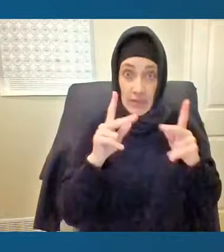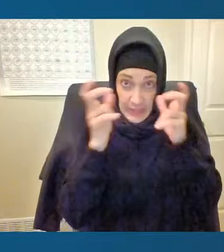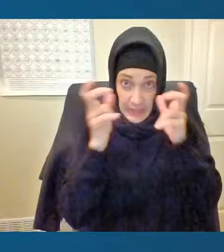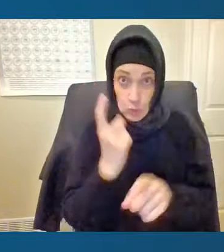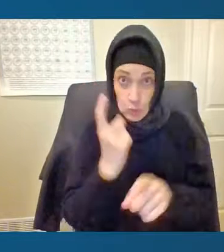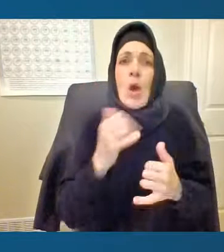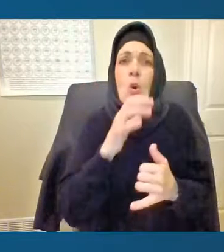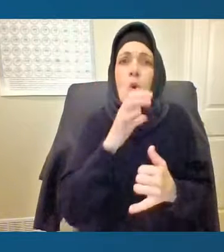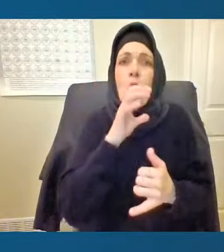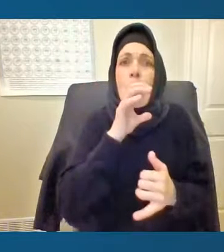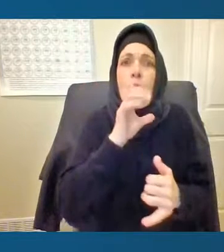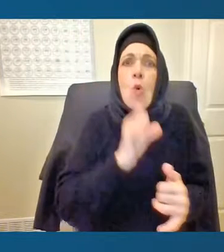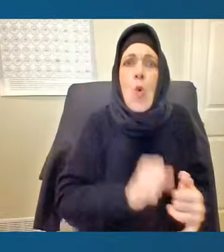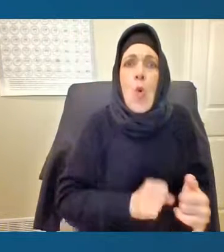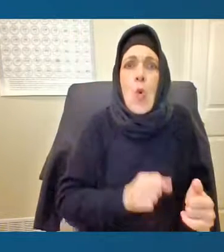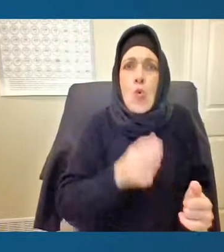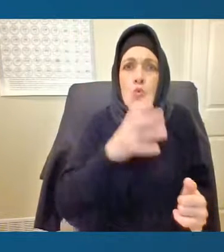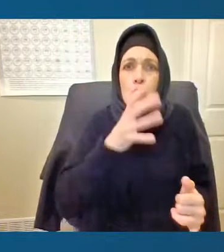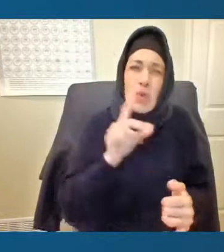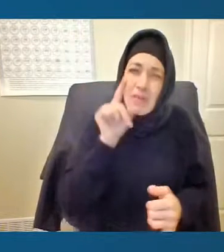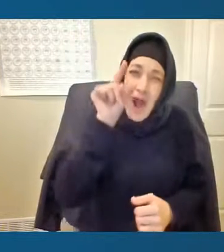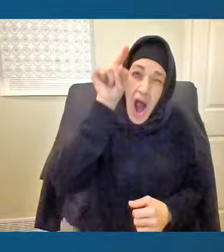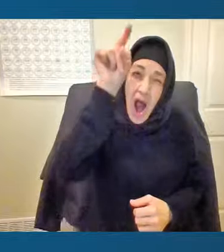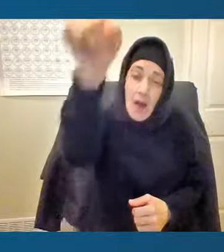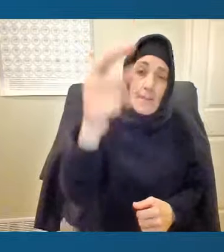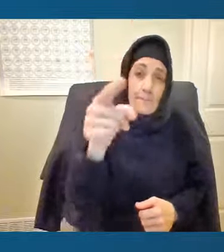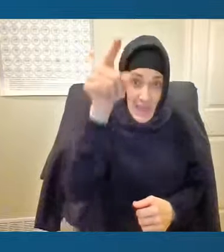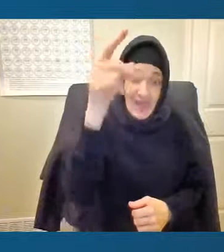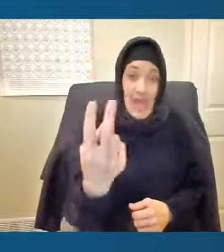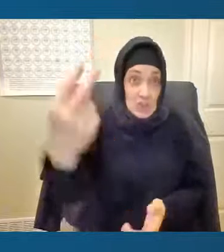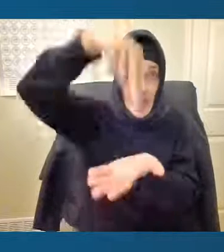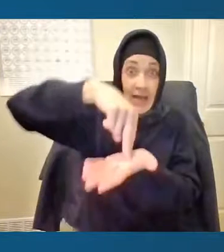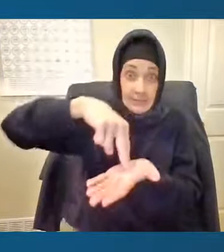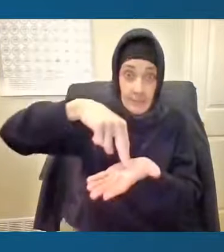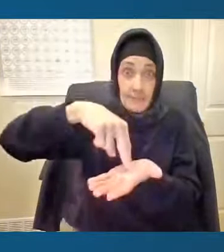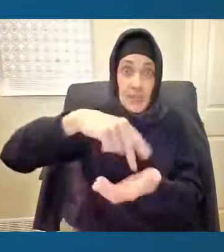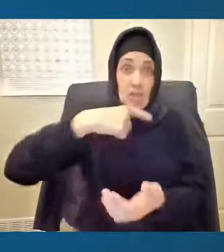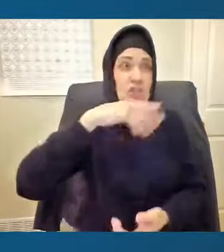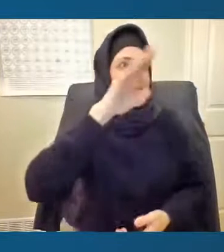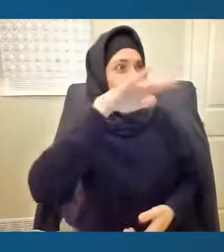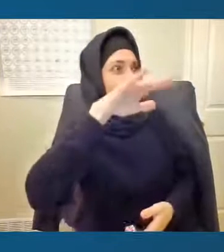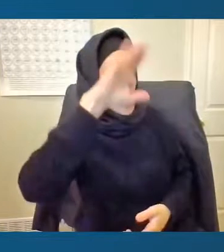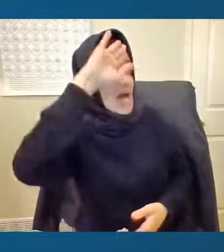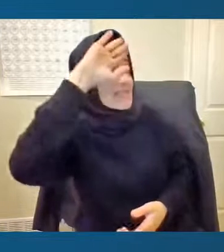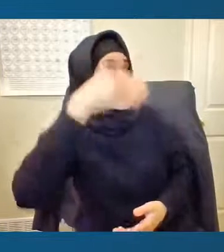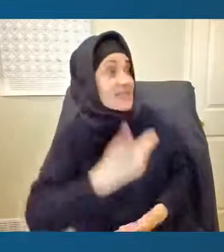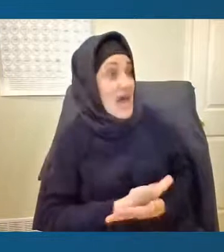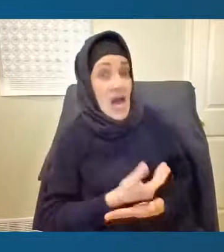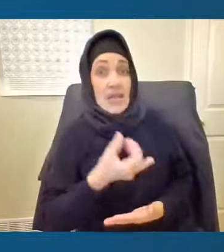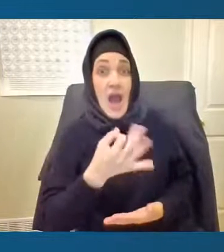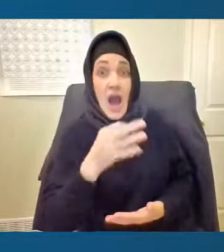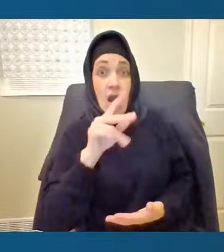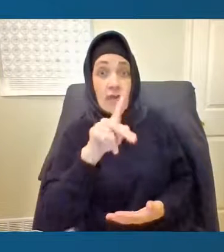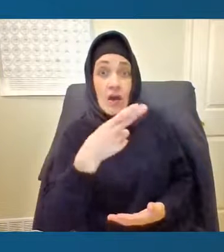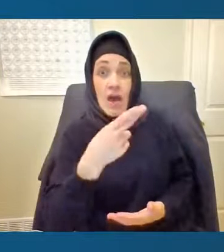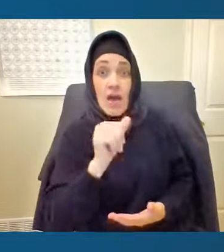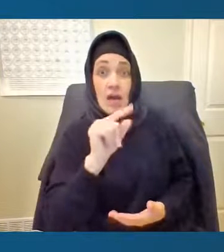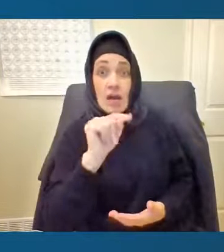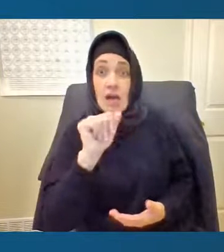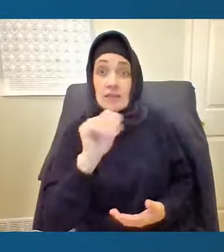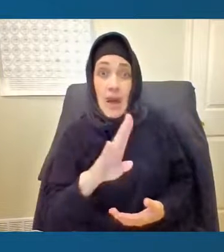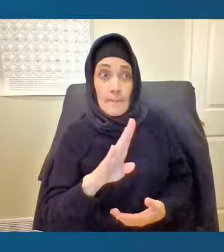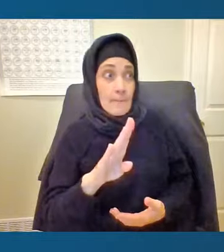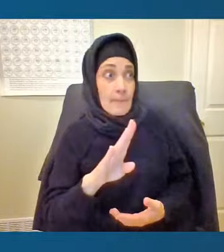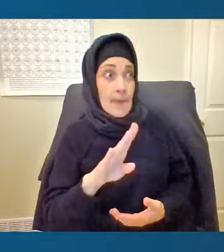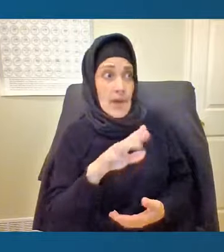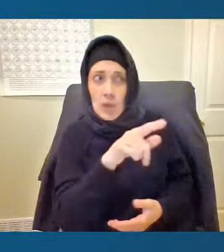She stands up. She goes, Yabna Khattab, O son of Khattab. She's older than him. She goes, O son of Khattab, you're not